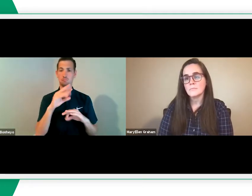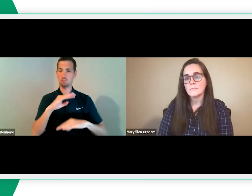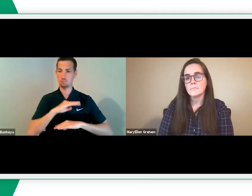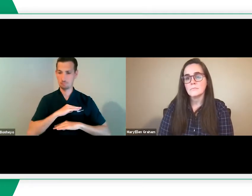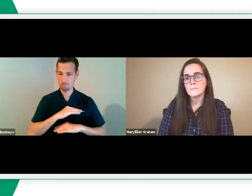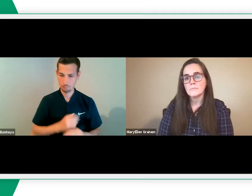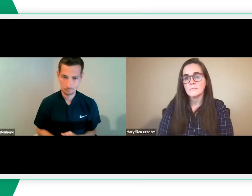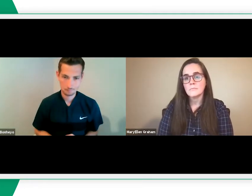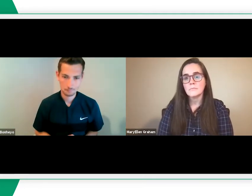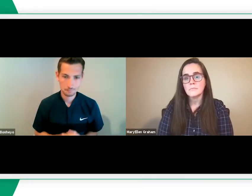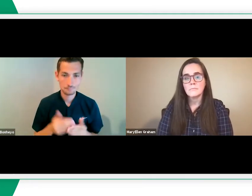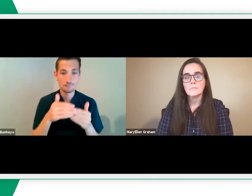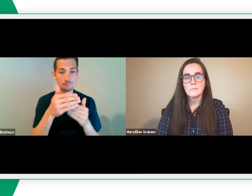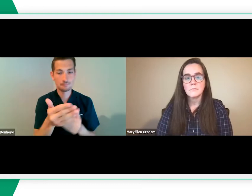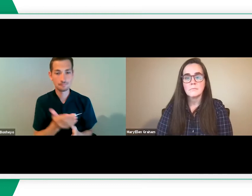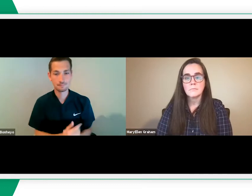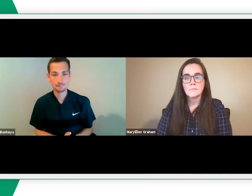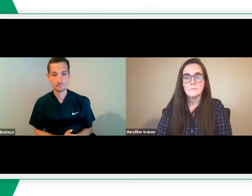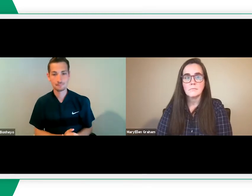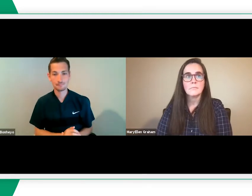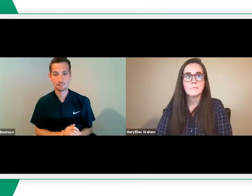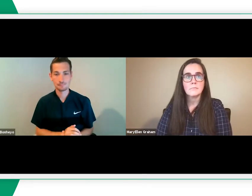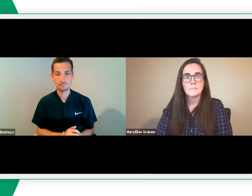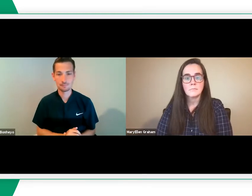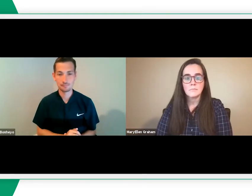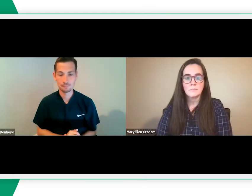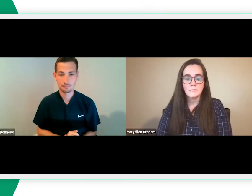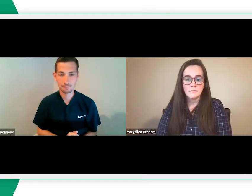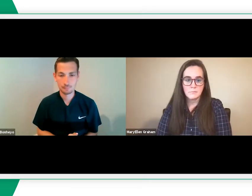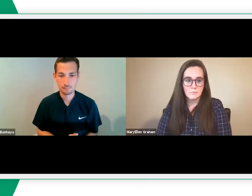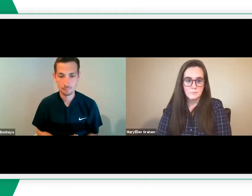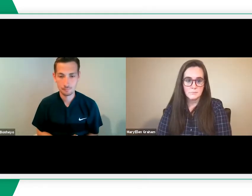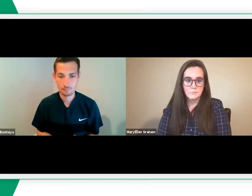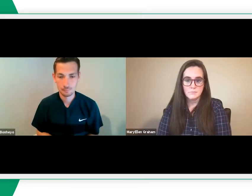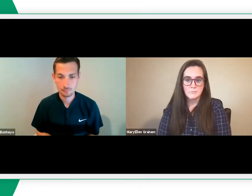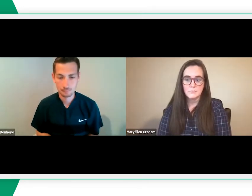the presentation bigger, or if you prefer to see us bigger, it is your choice. Next slide.